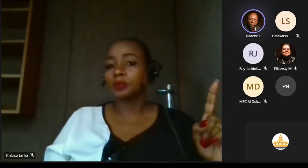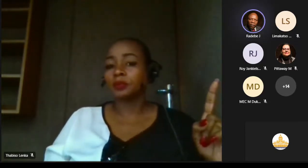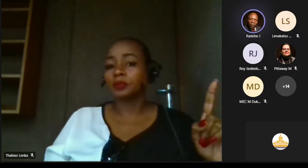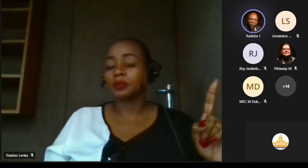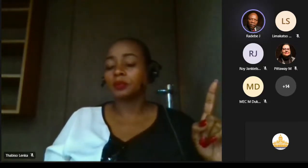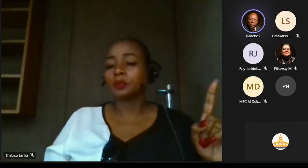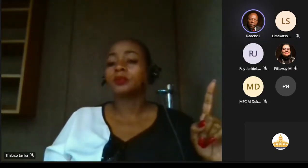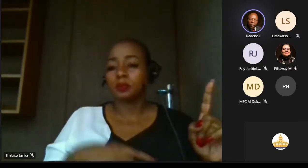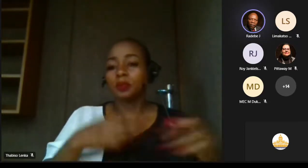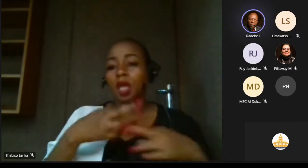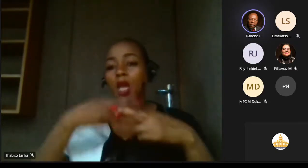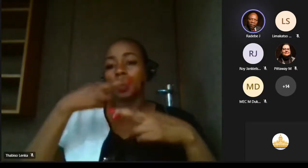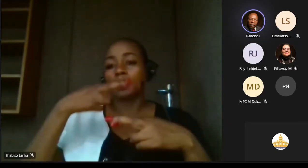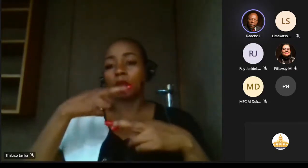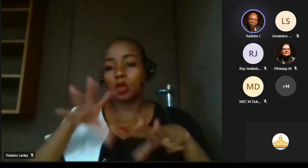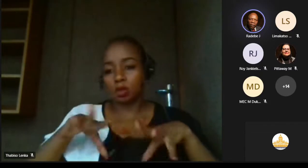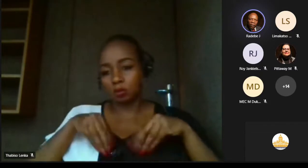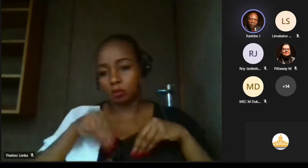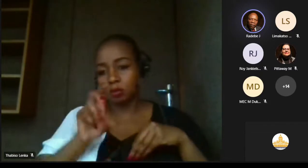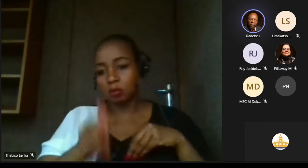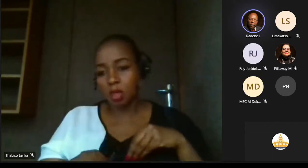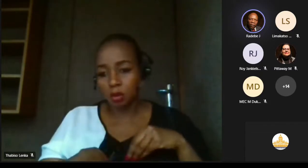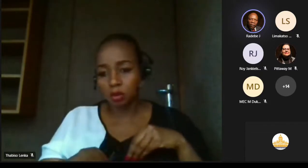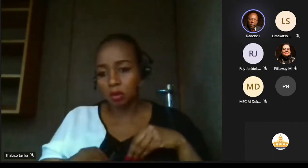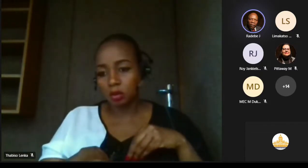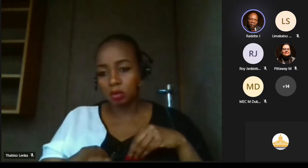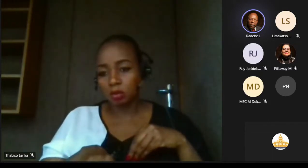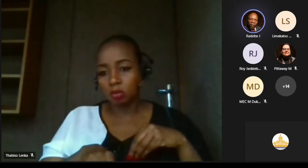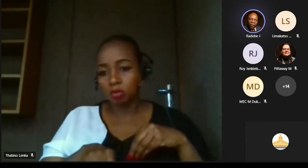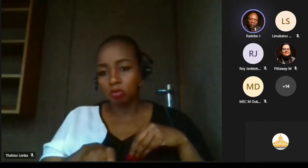That the report be adopted by the House. Any